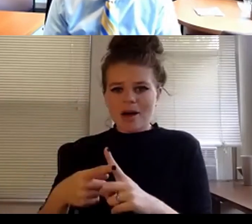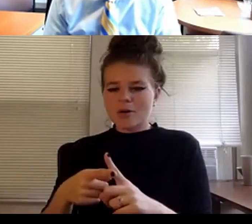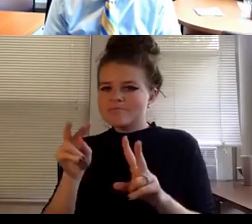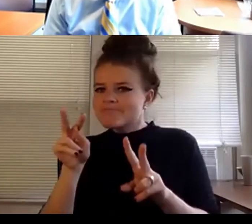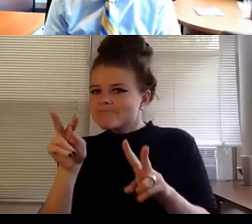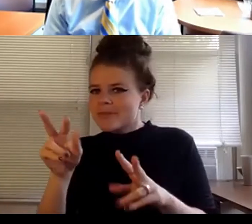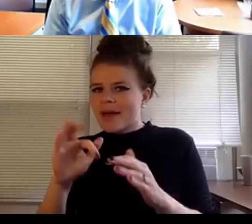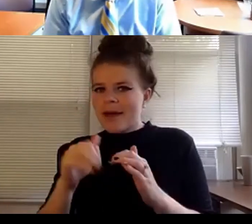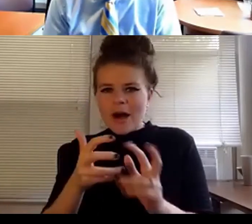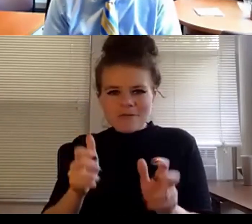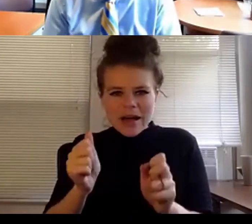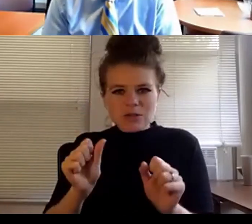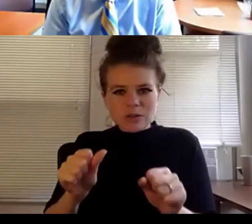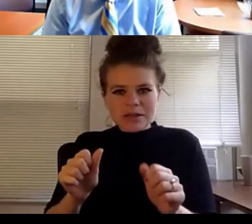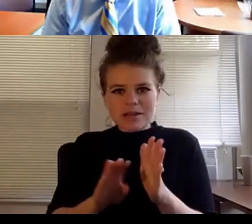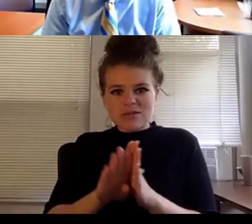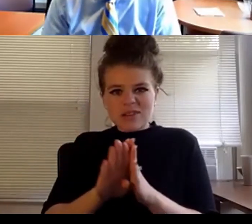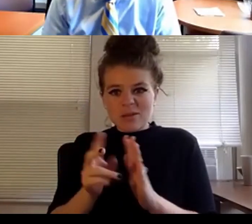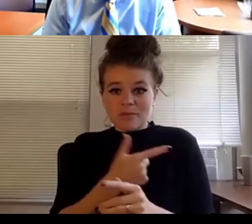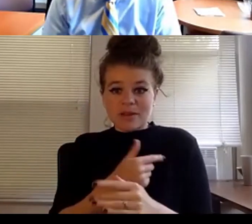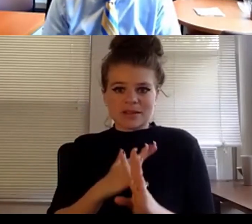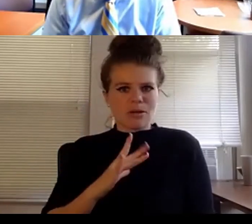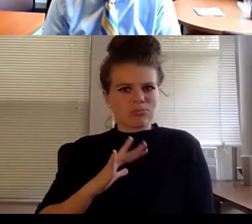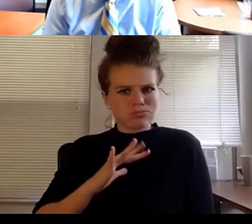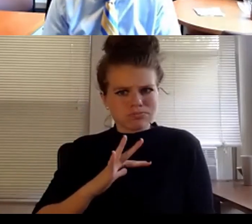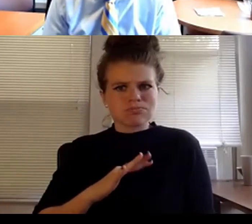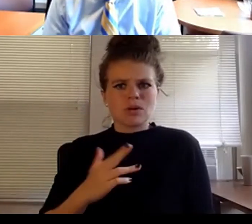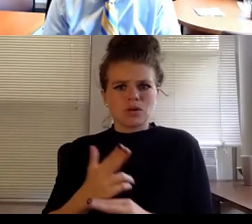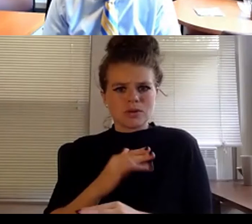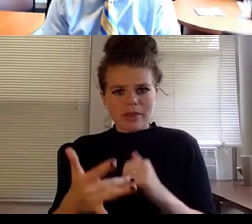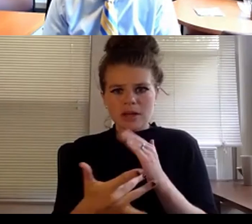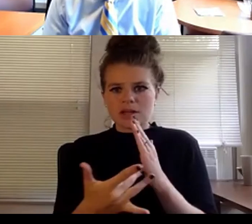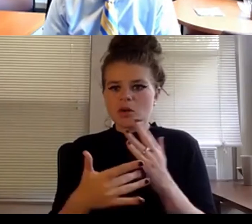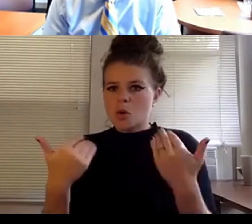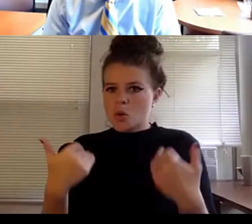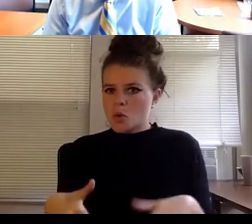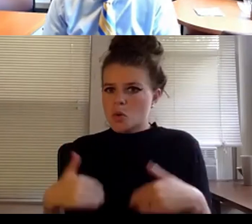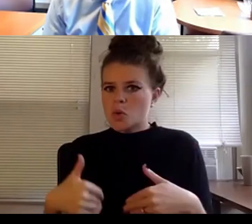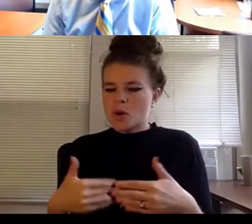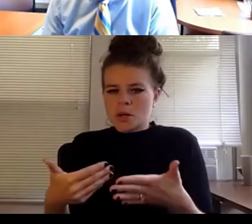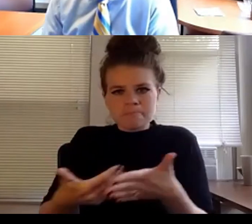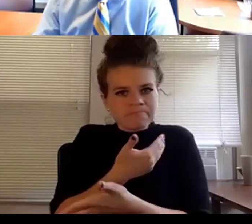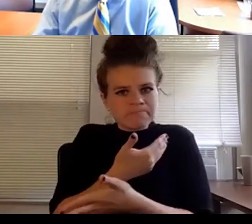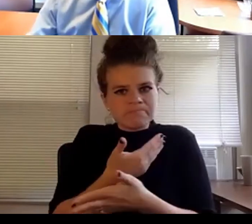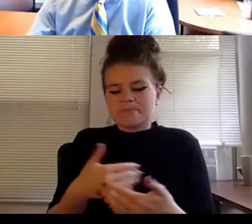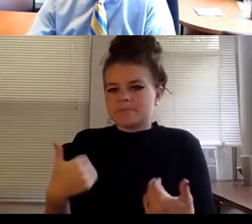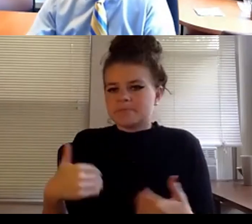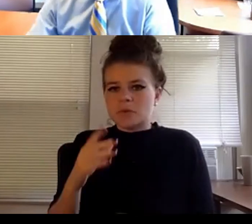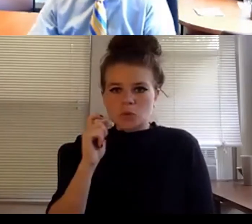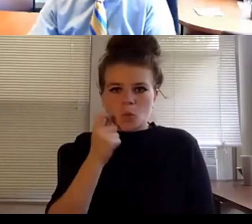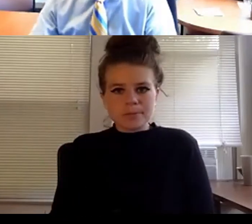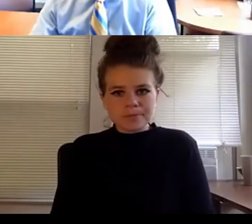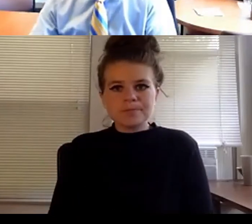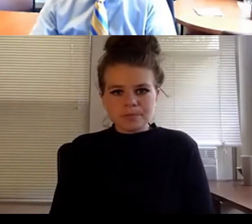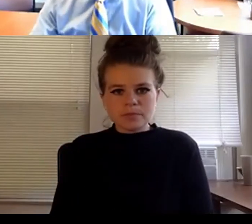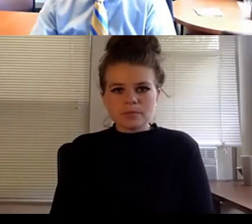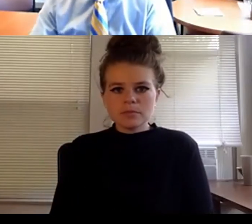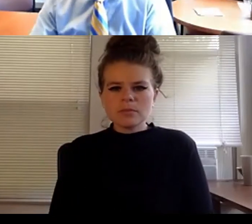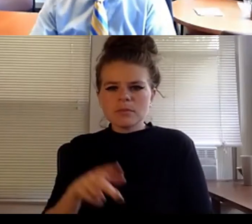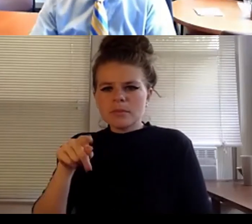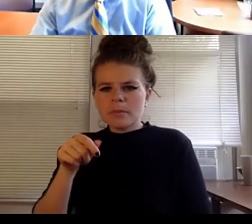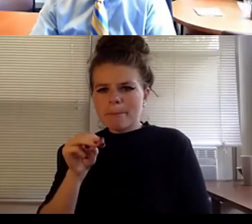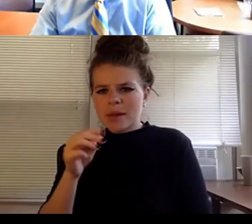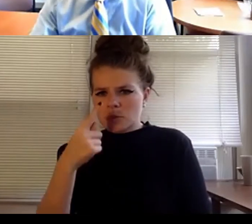can develop a vaccine using this technology. It's really groundbreaking, I think. Pam, can I